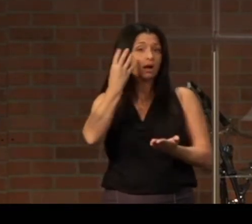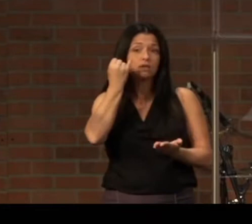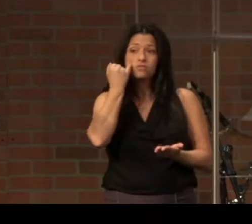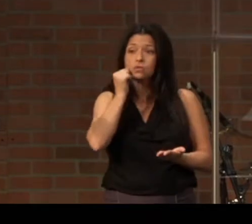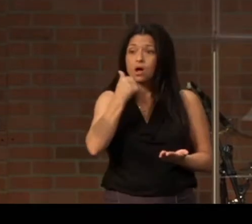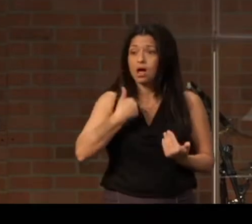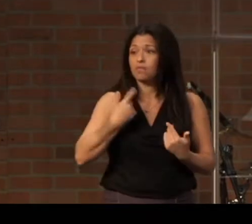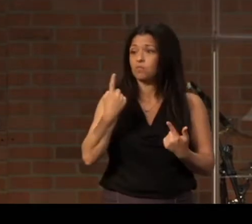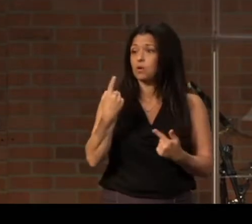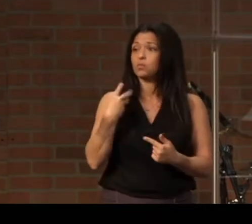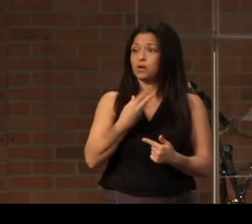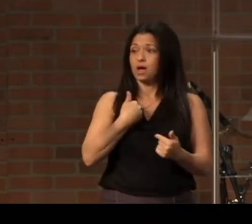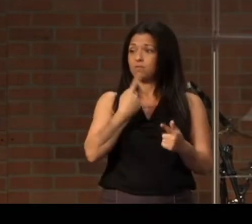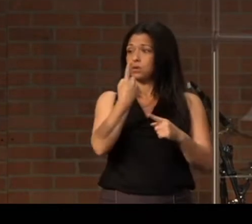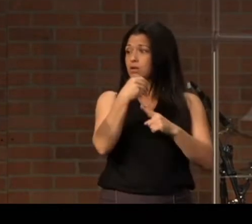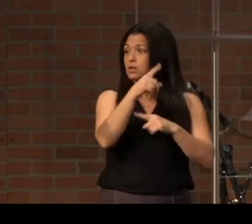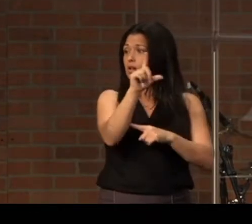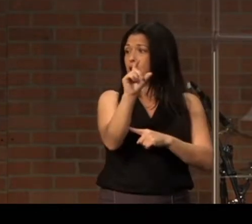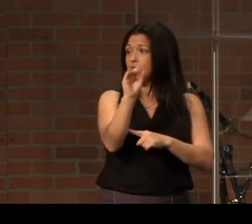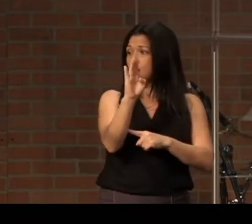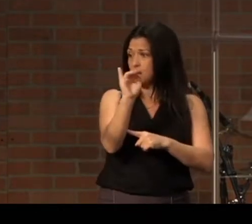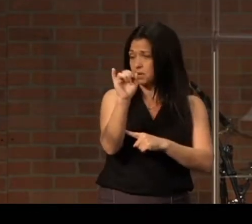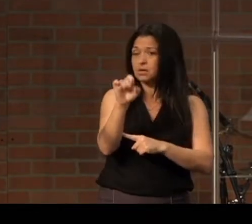have some in the lobby. You could pick one up.